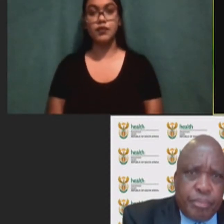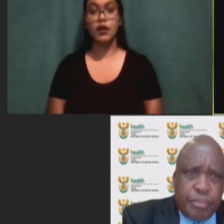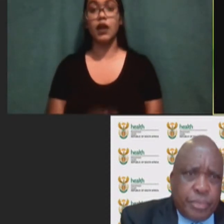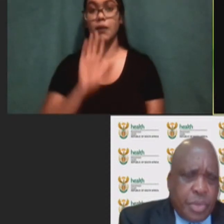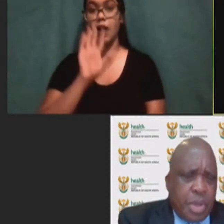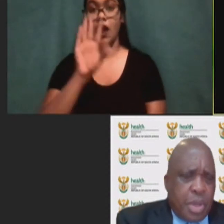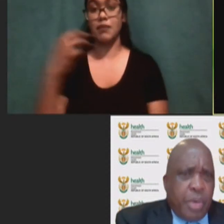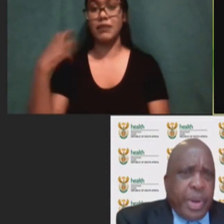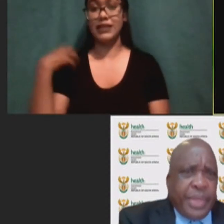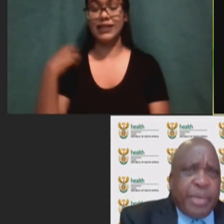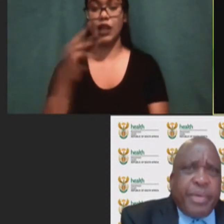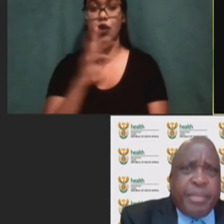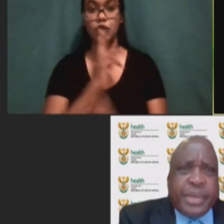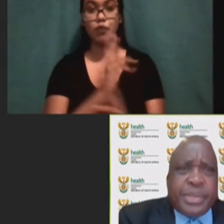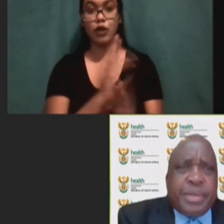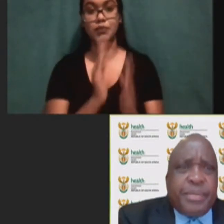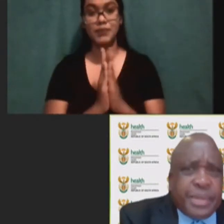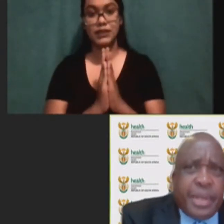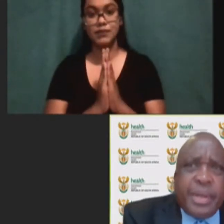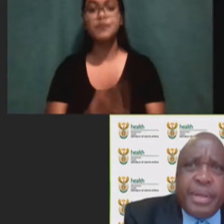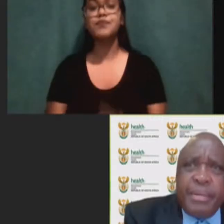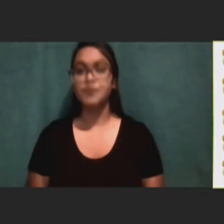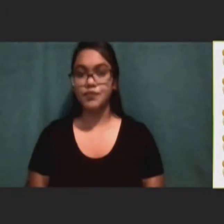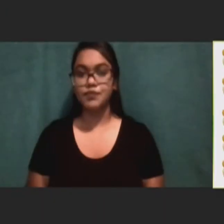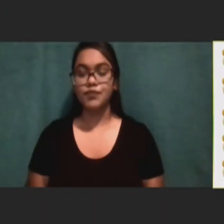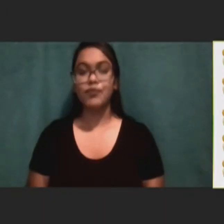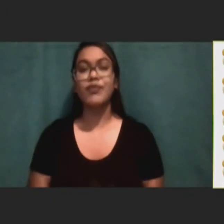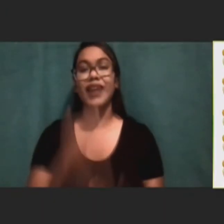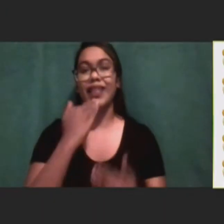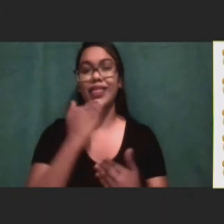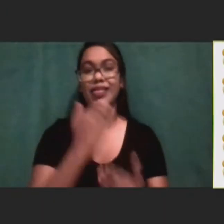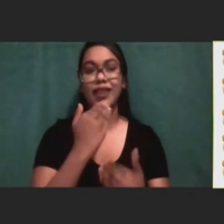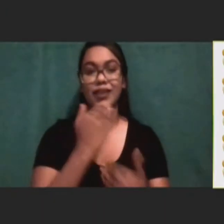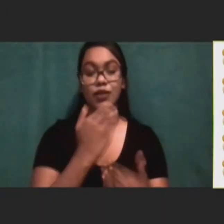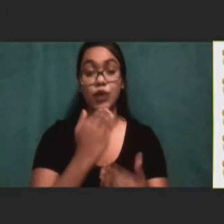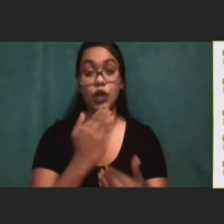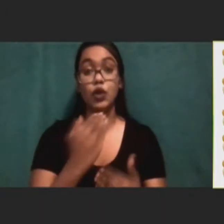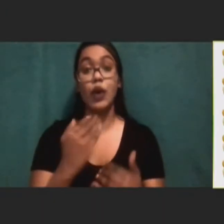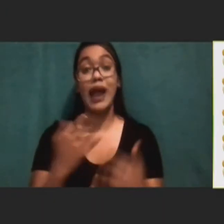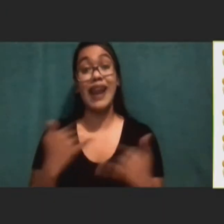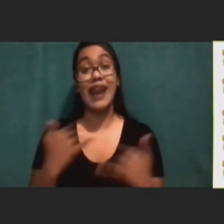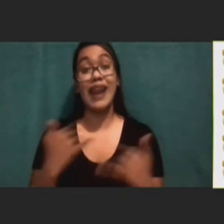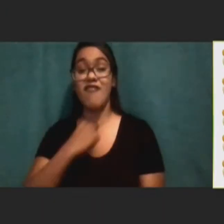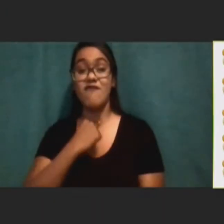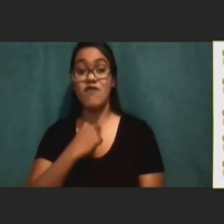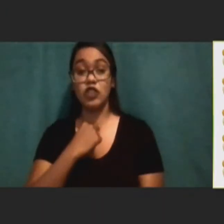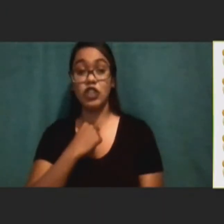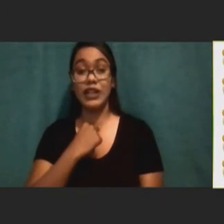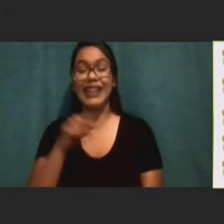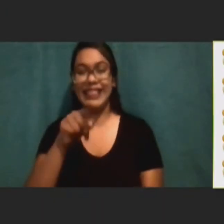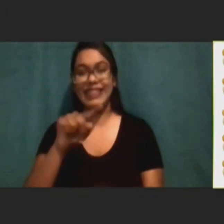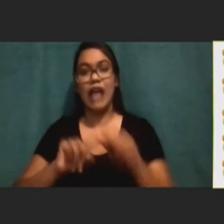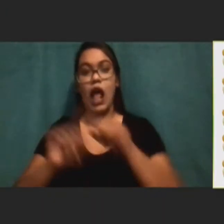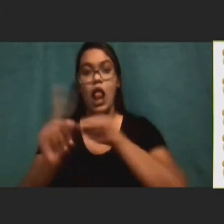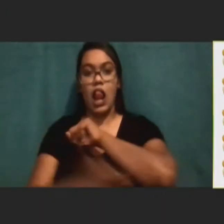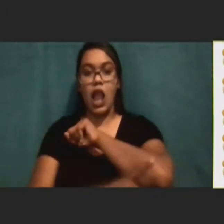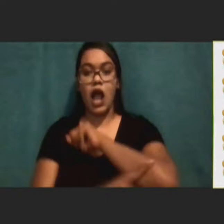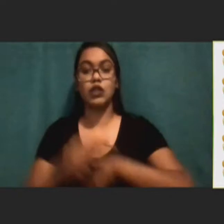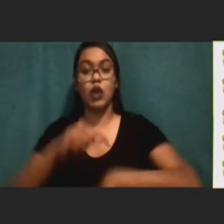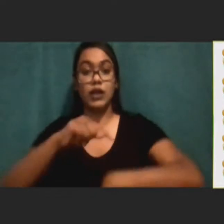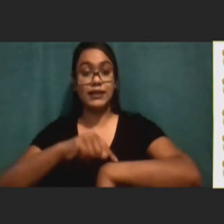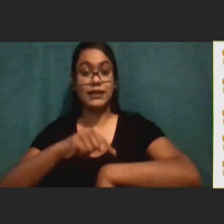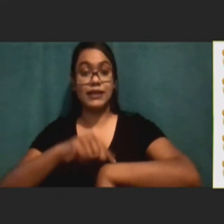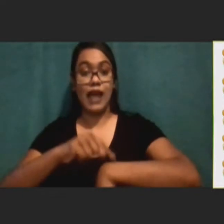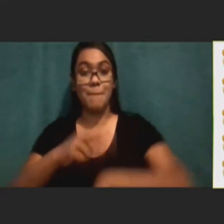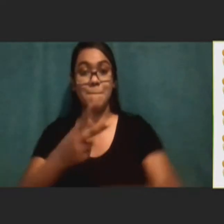Minister. Well, thank you very much, Foster. Unfortunately, I think we will need to make this the last because we still